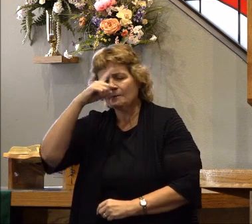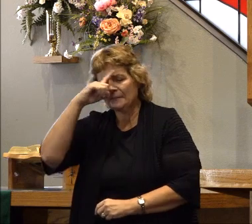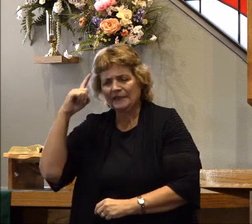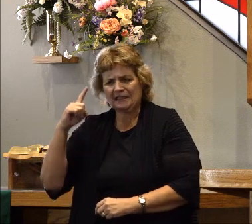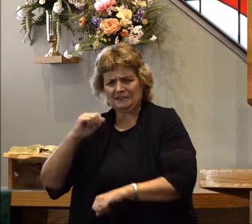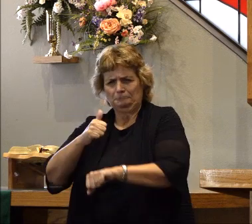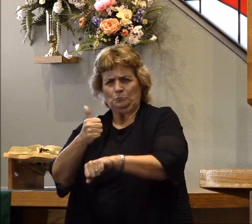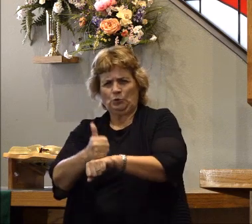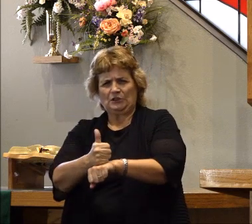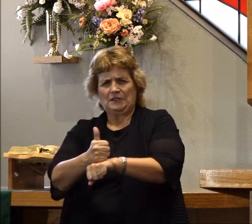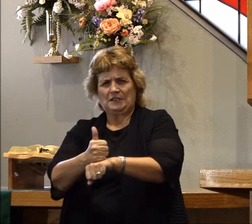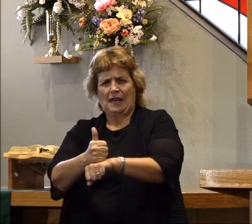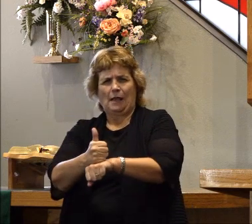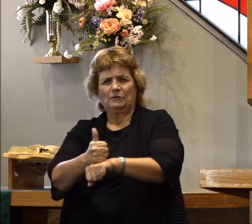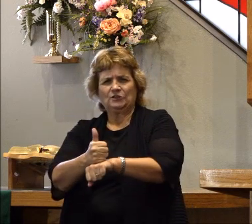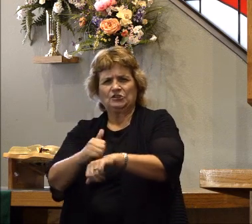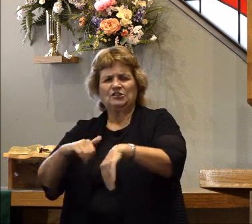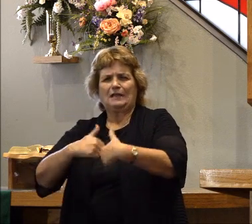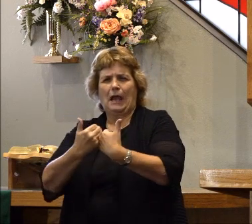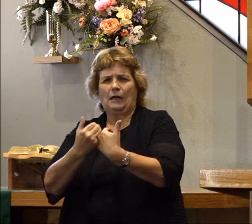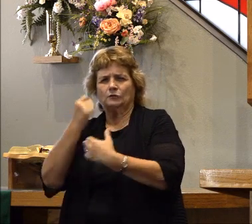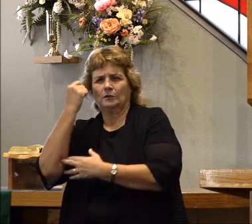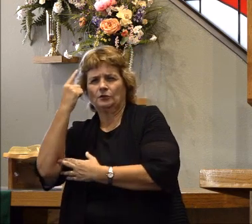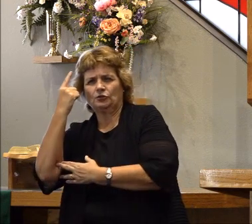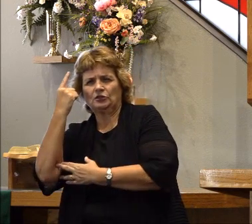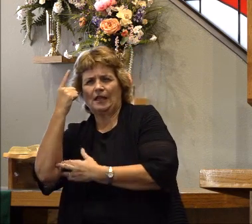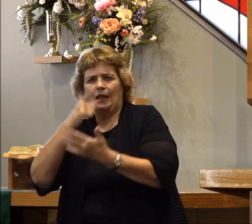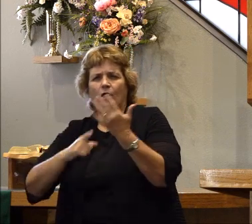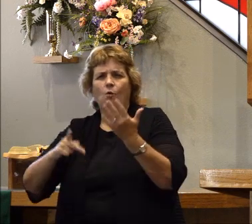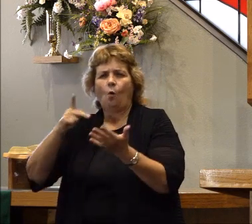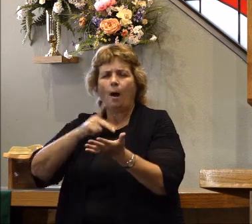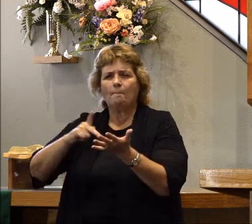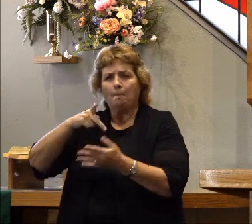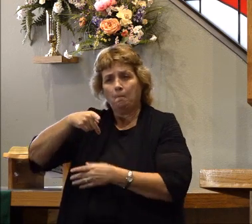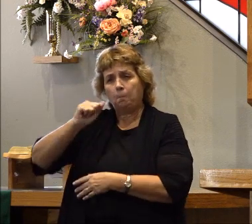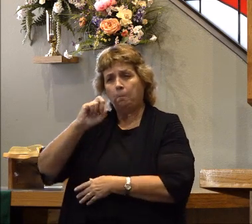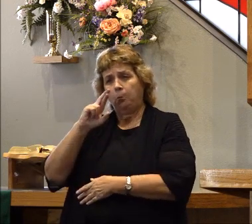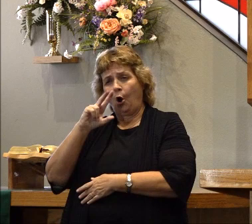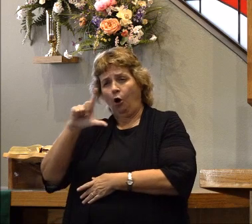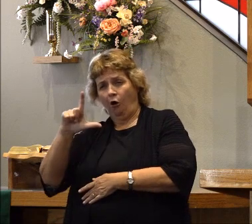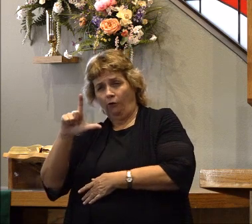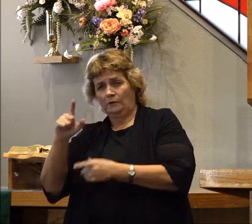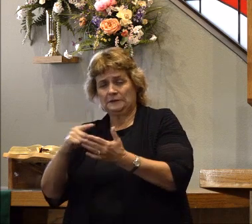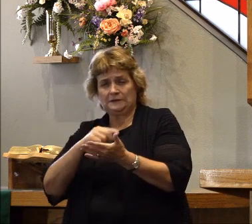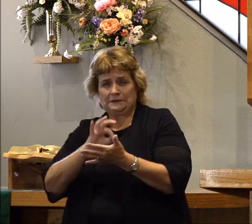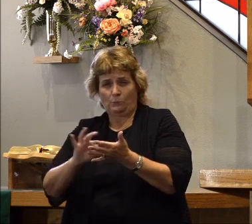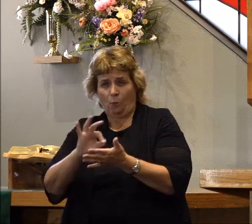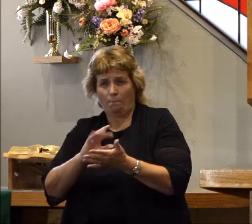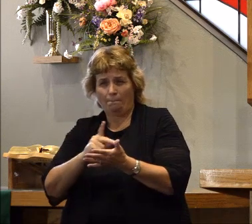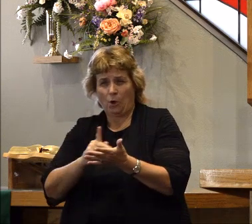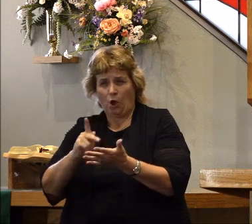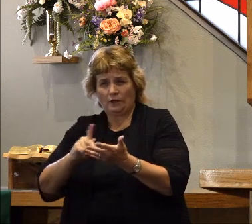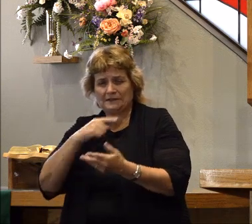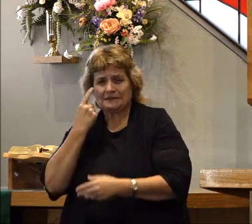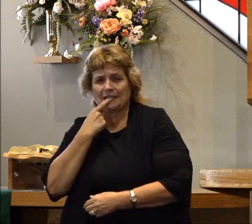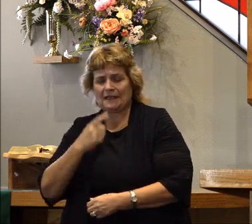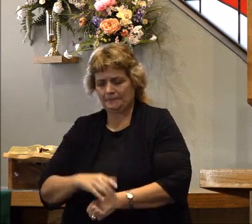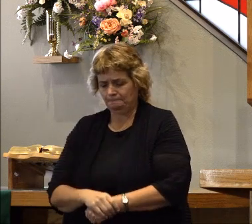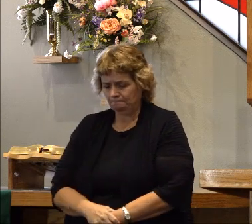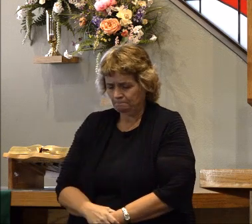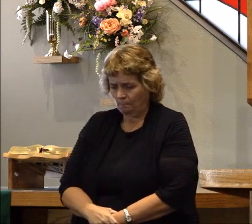what Paul is saying here. We have victory in Christ, and our victory is